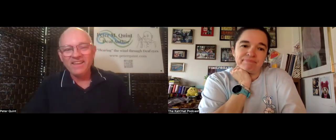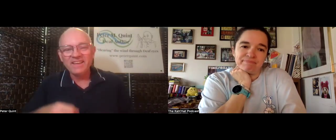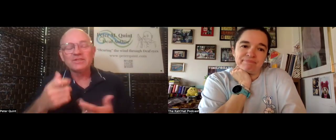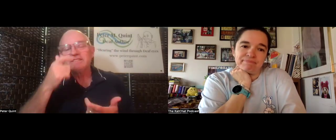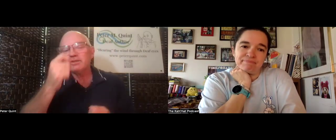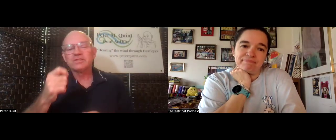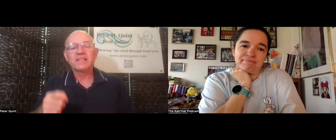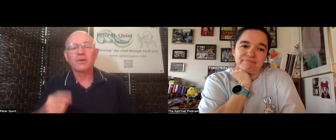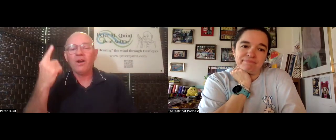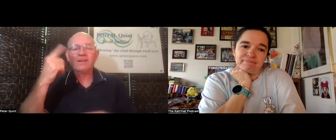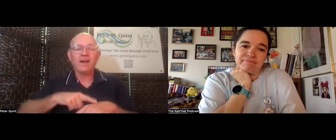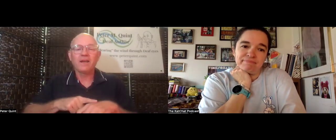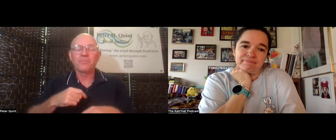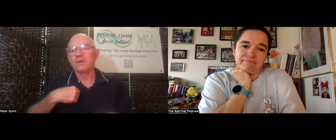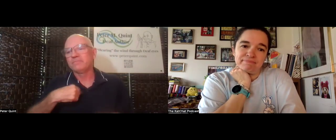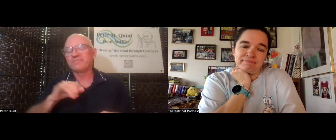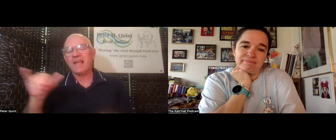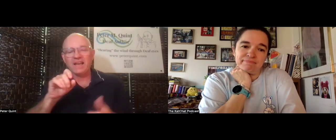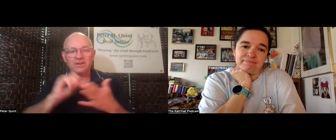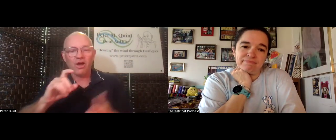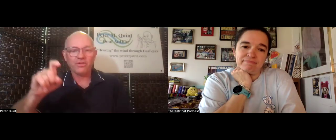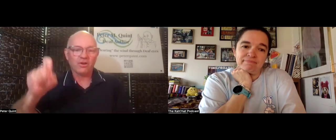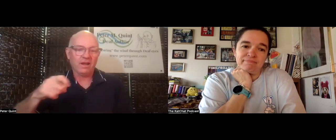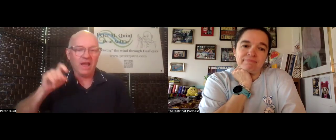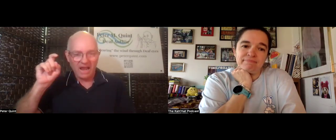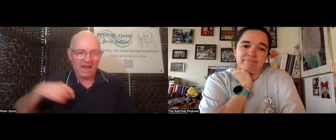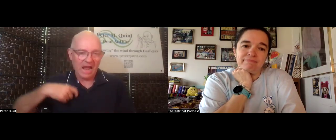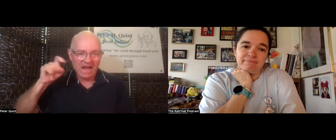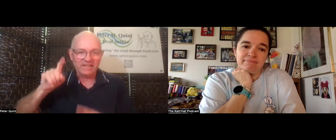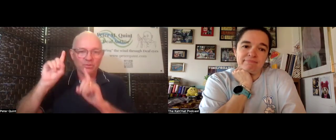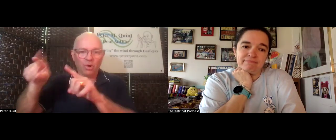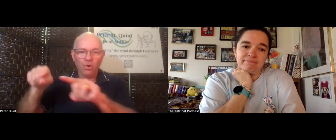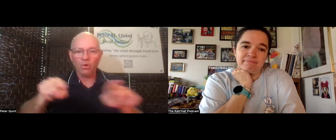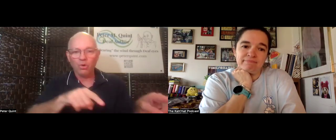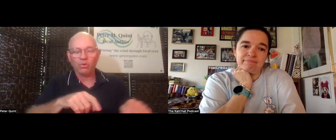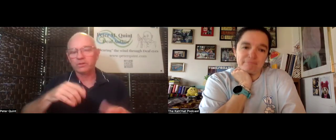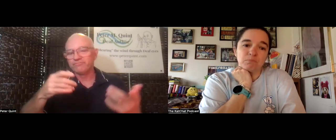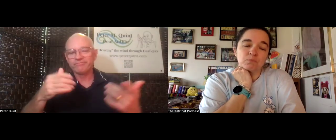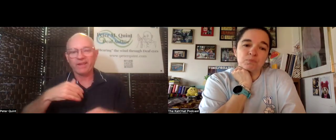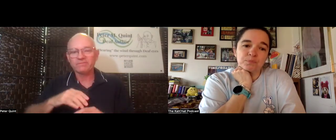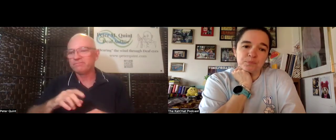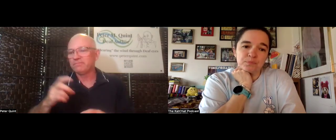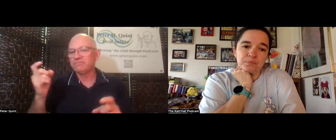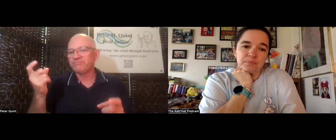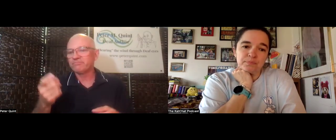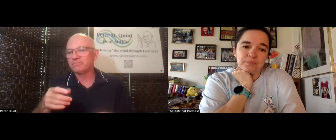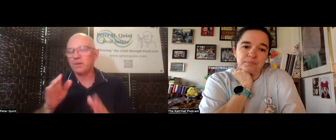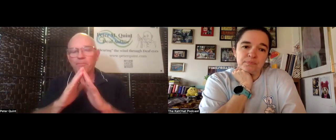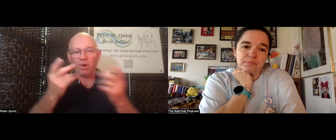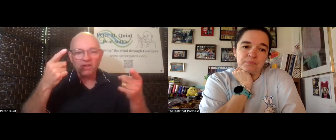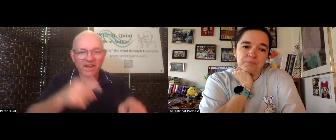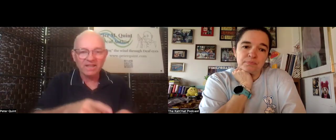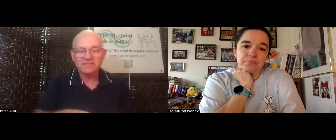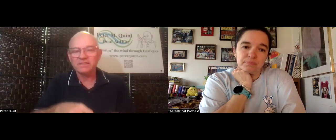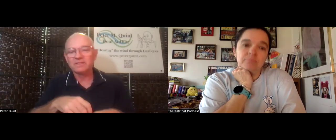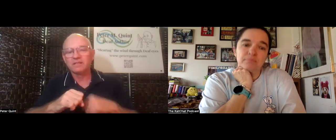Yeah, it's just interesting. One time, as an author, I need to go and like